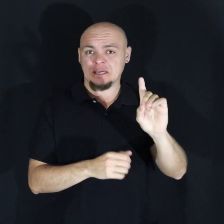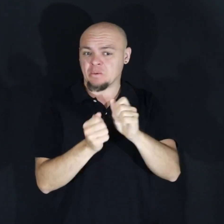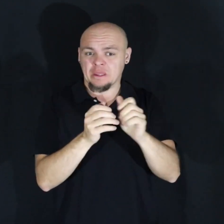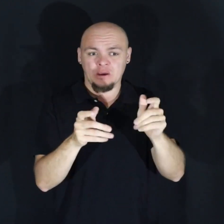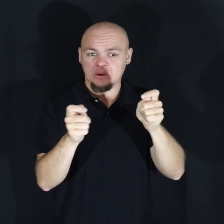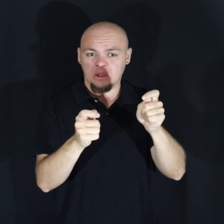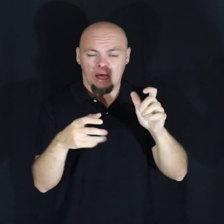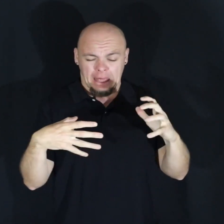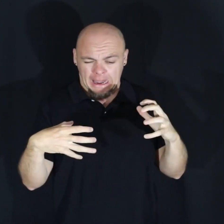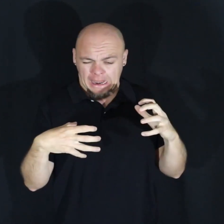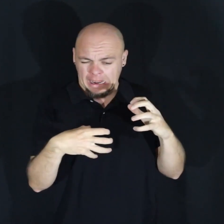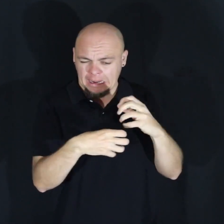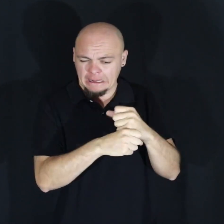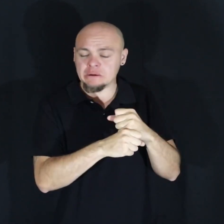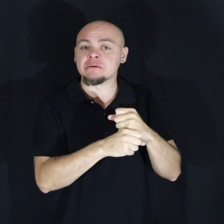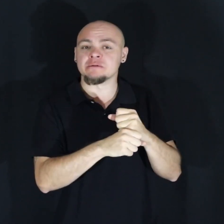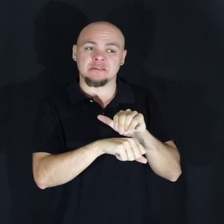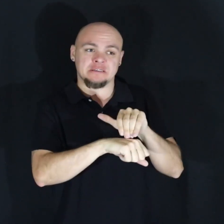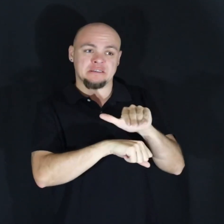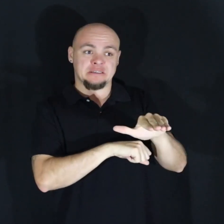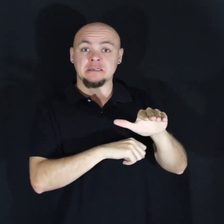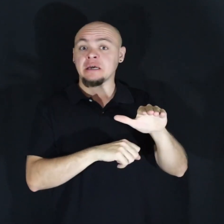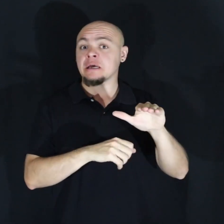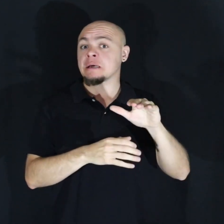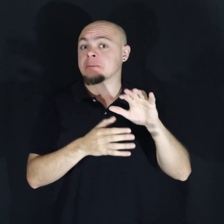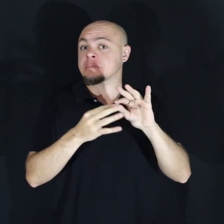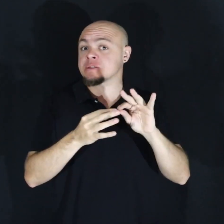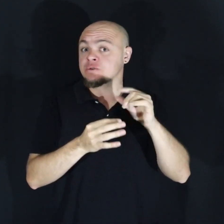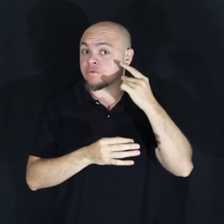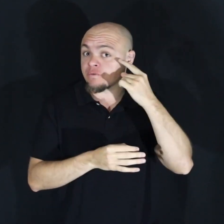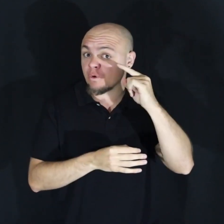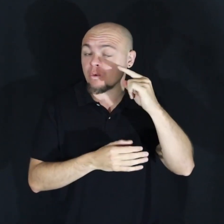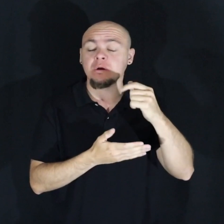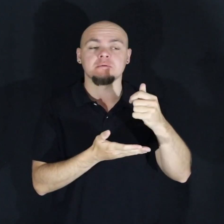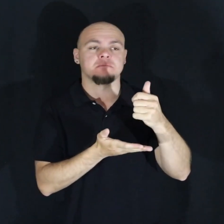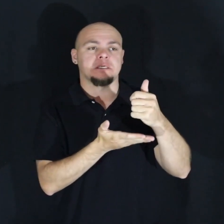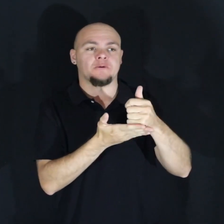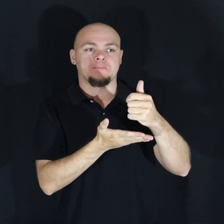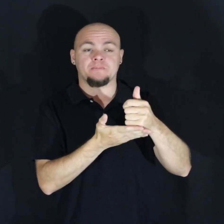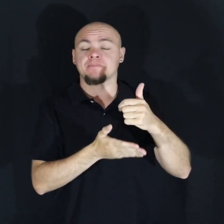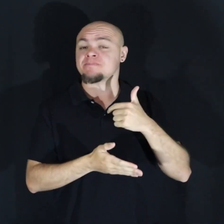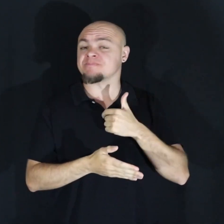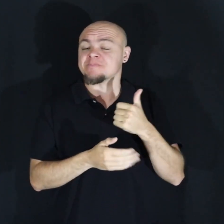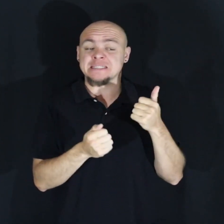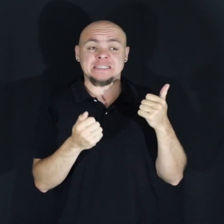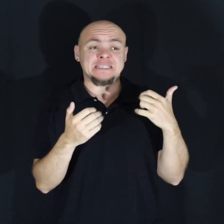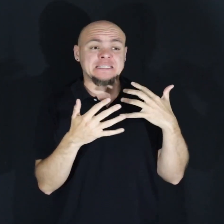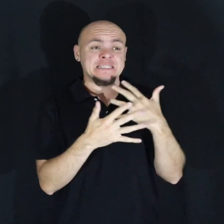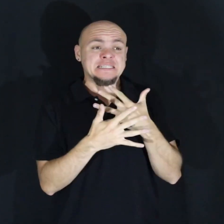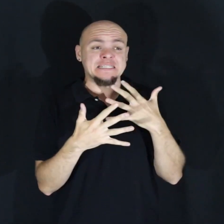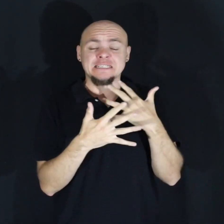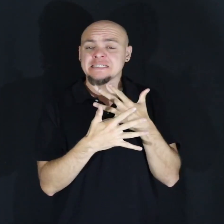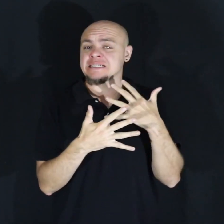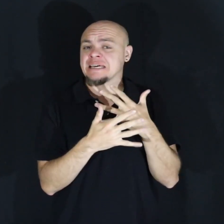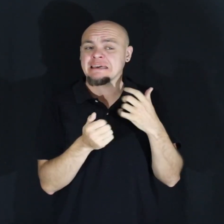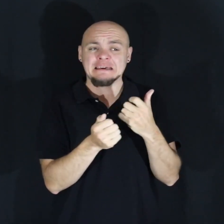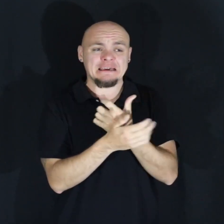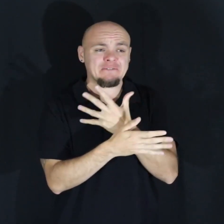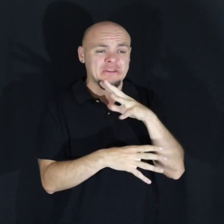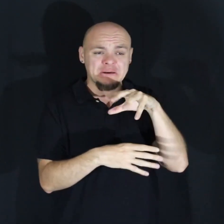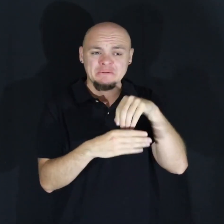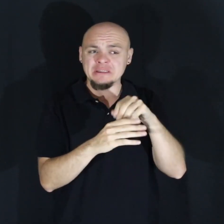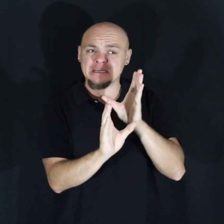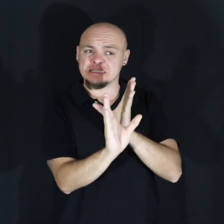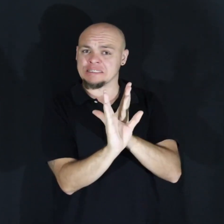summary, and it was a message above all for help. I was terrified of everything that had to do with